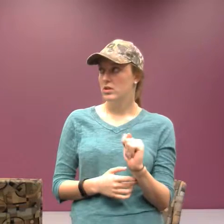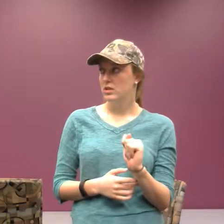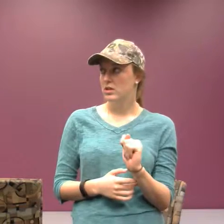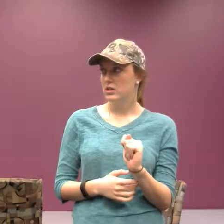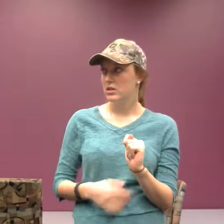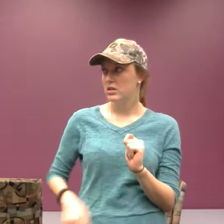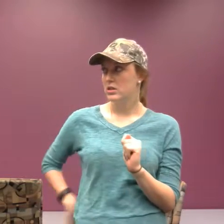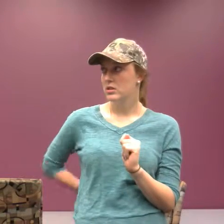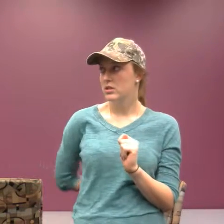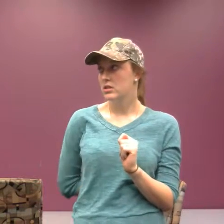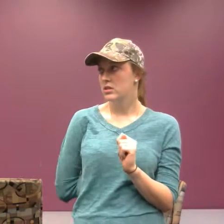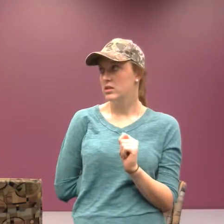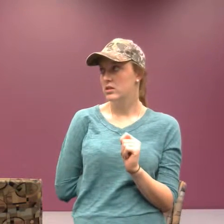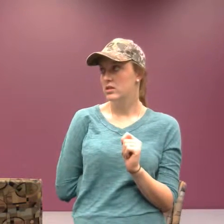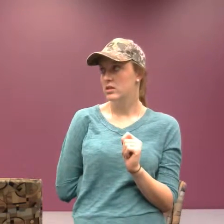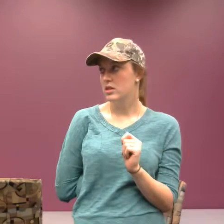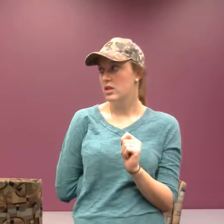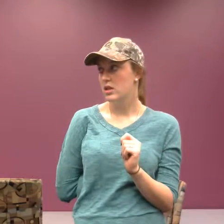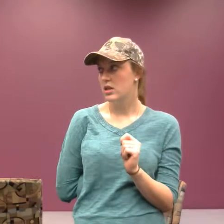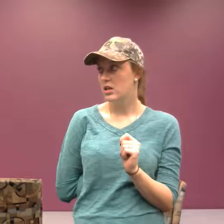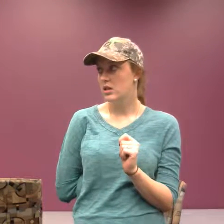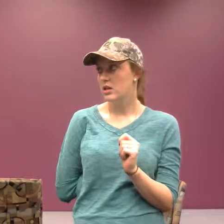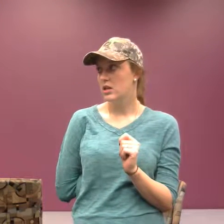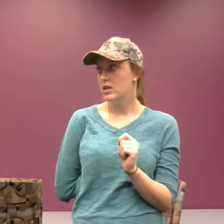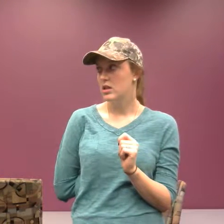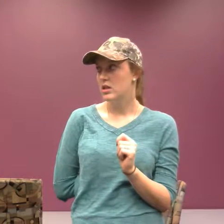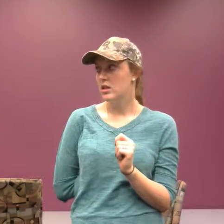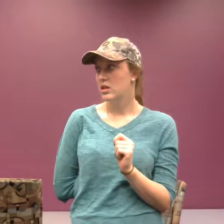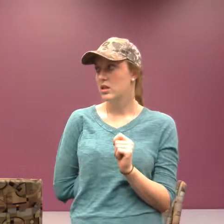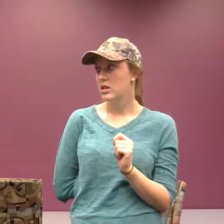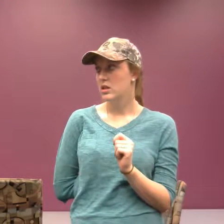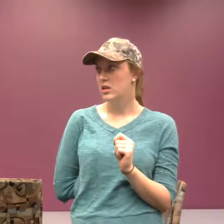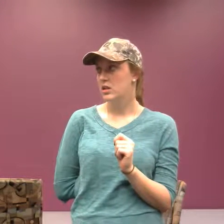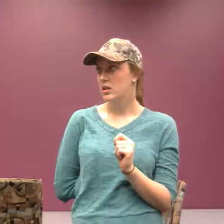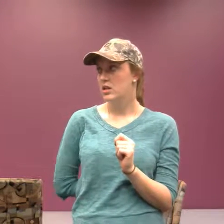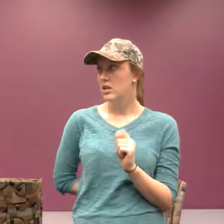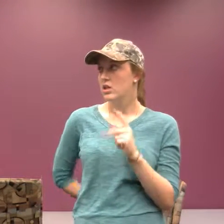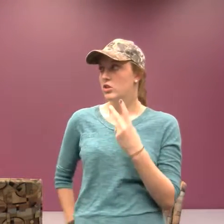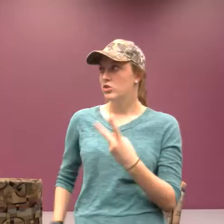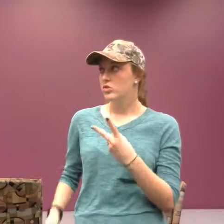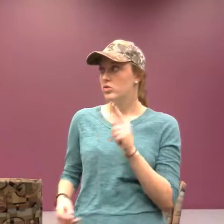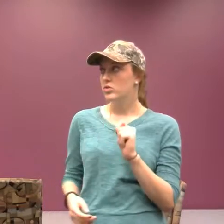whole works becomes 2t. Now here's, this part is a little tricky.